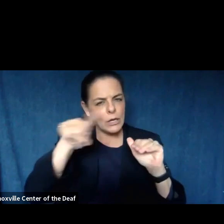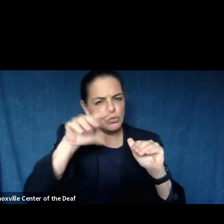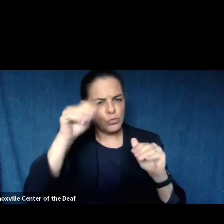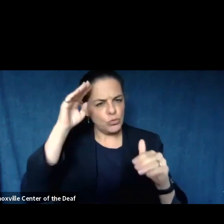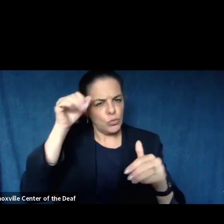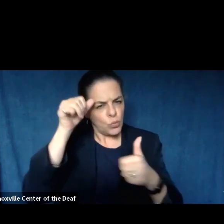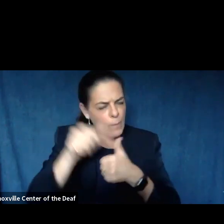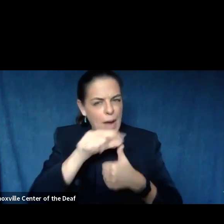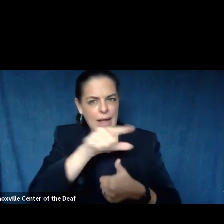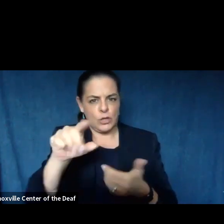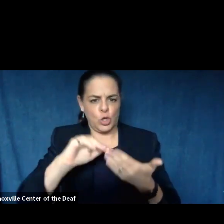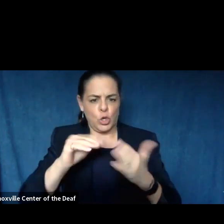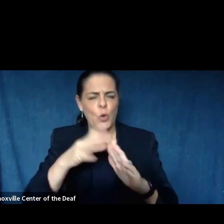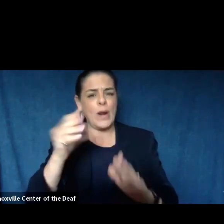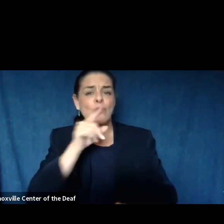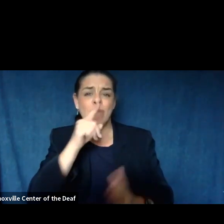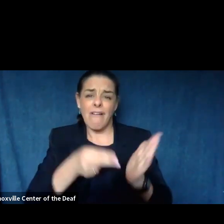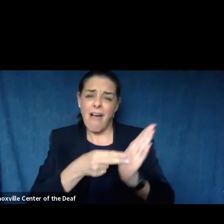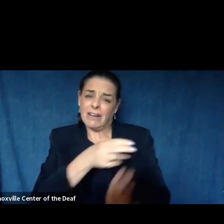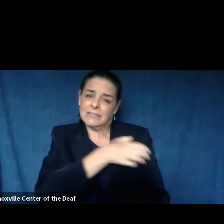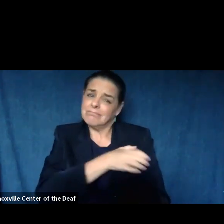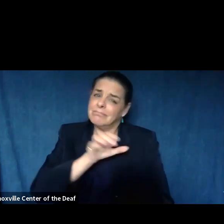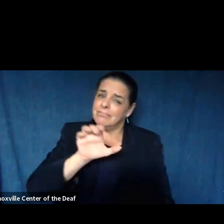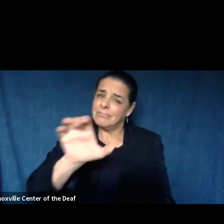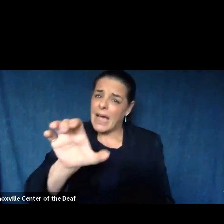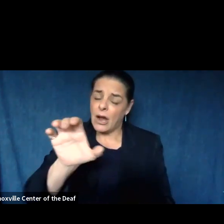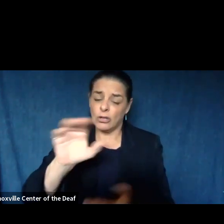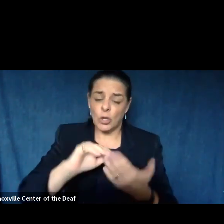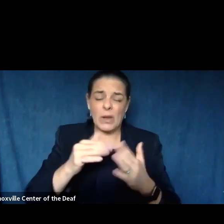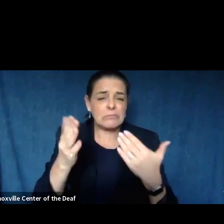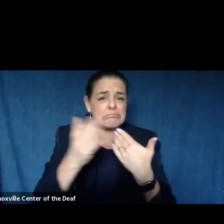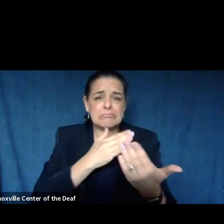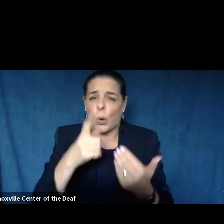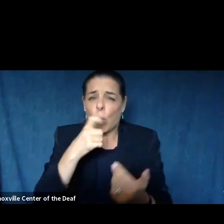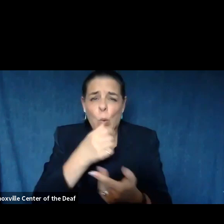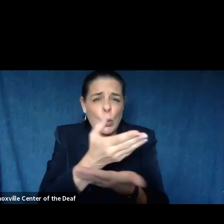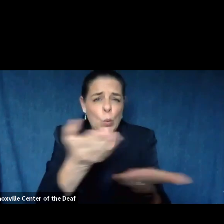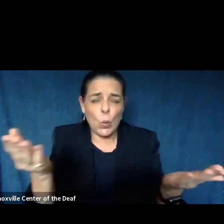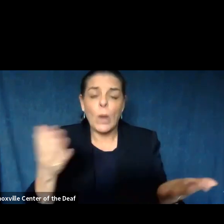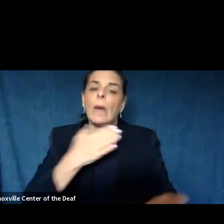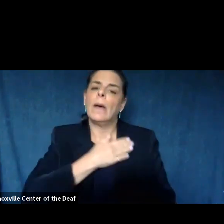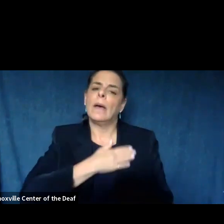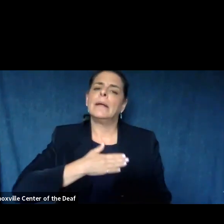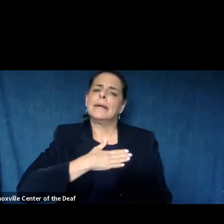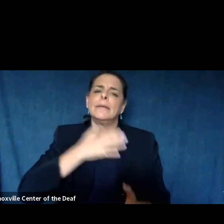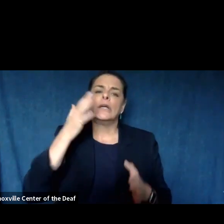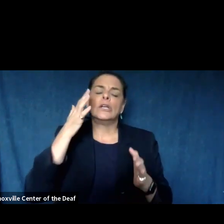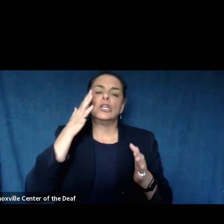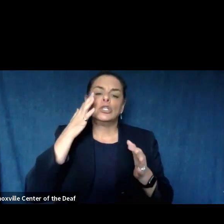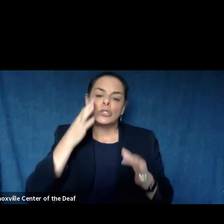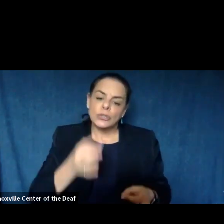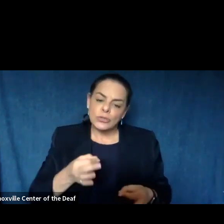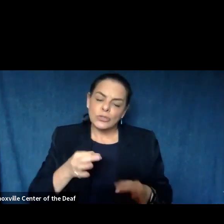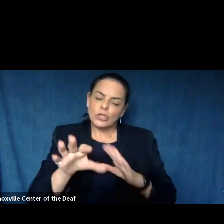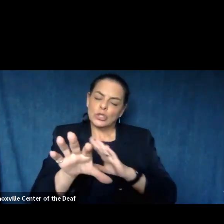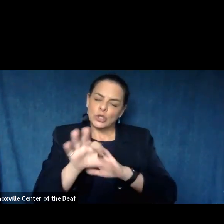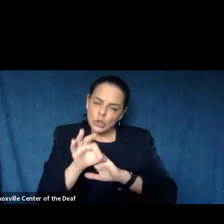just empower our community and business owners and whoever you are to choose to follow the